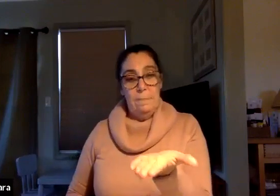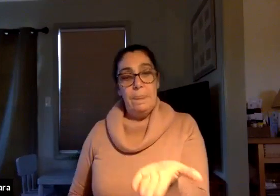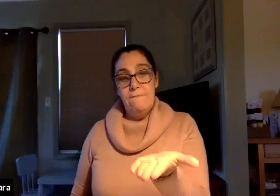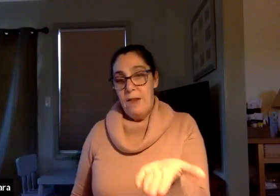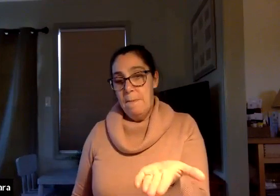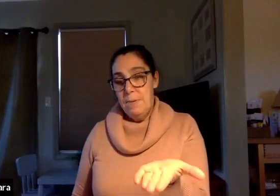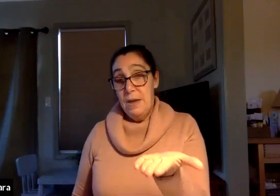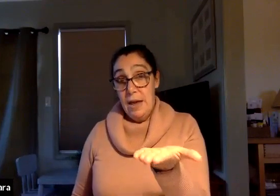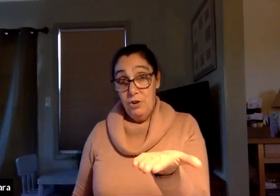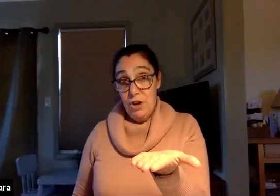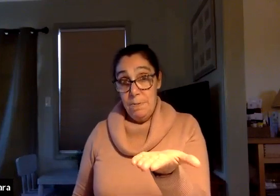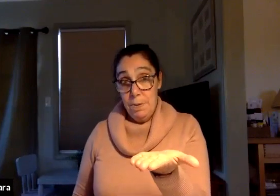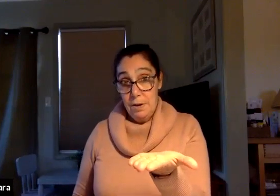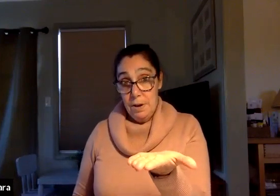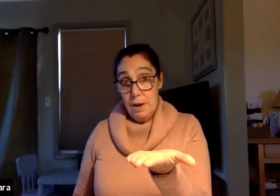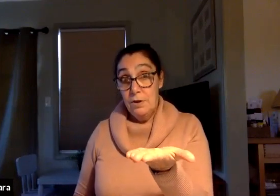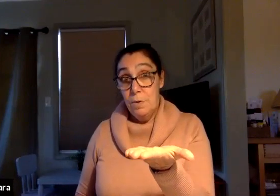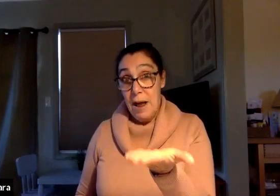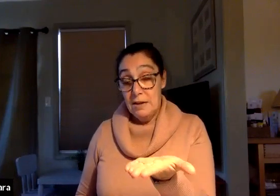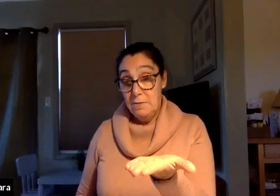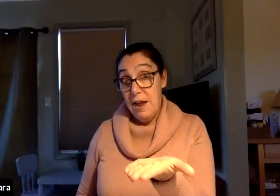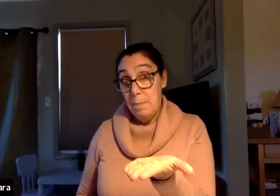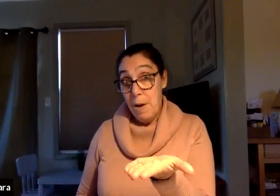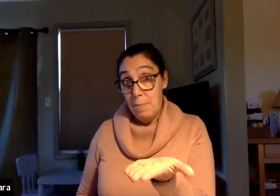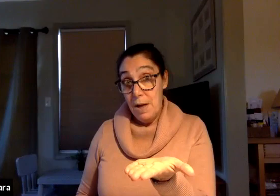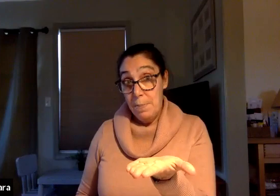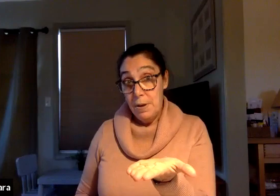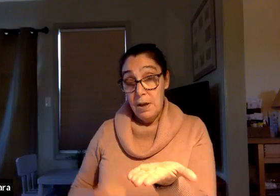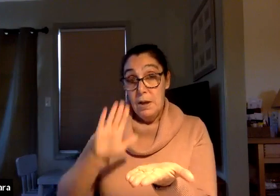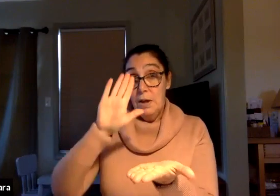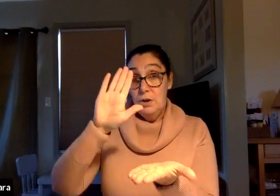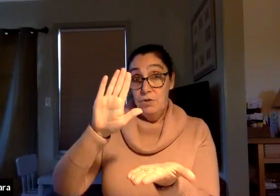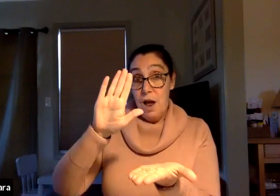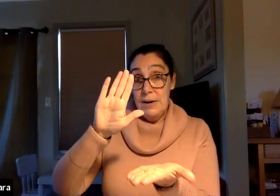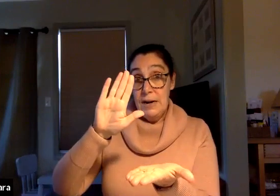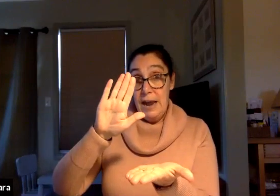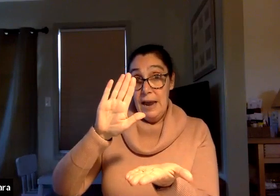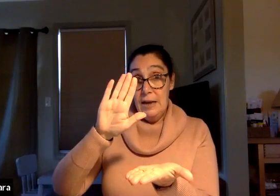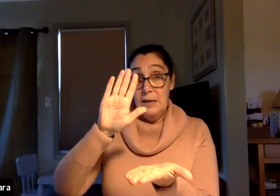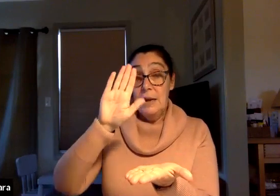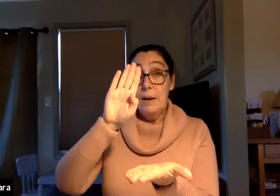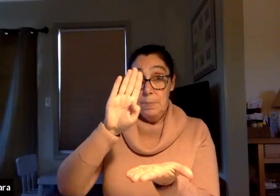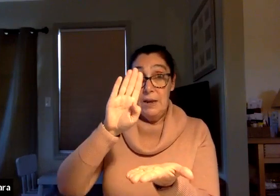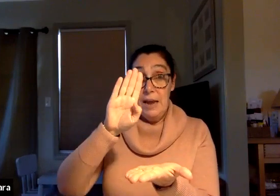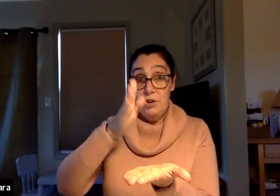A flat B hand shape and your passive hand palm up, your dominant hand in a B hand